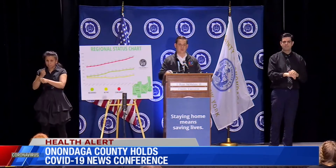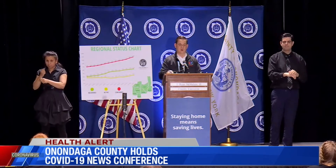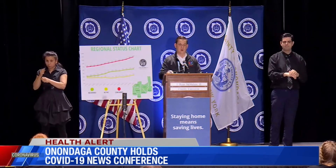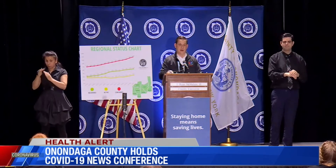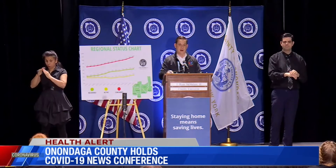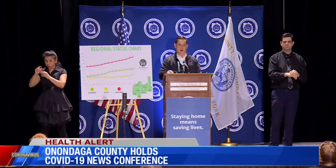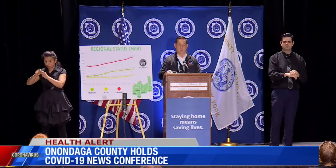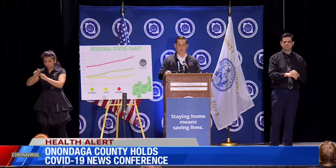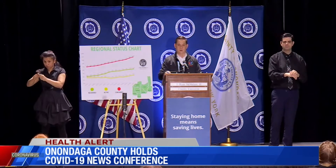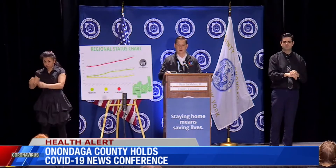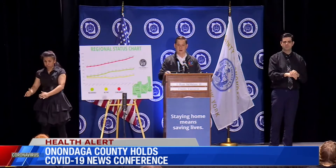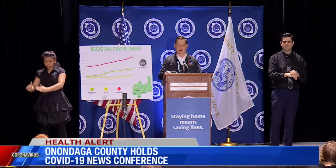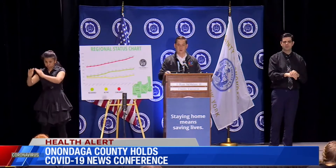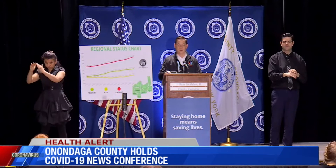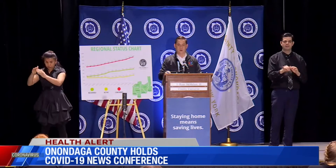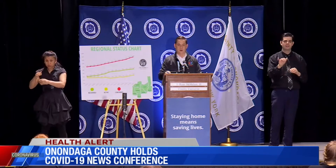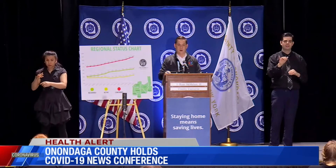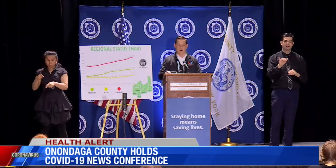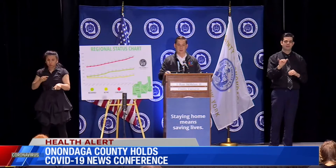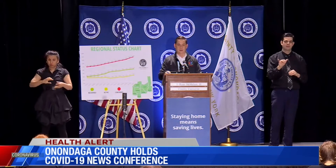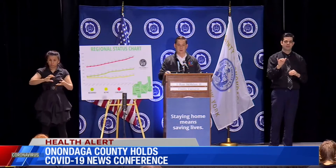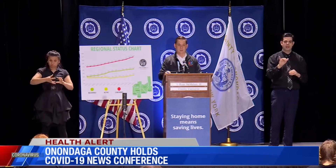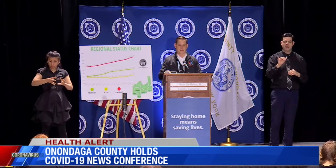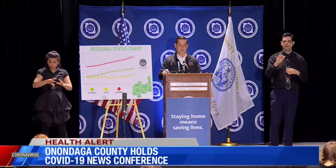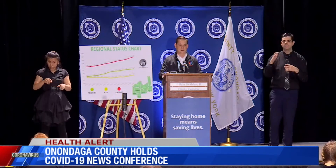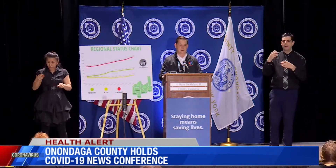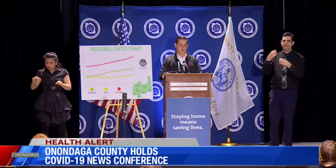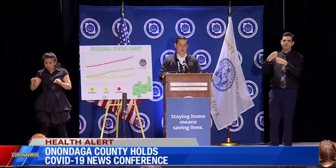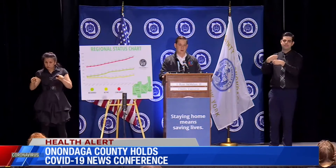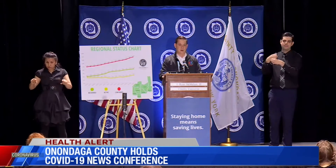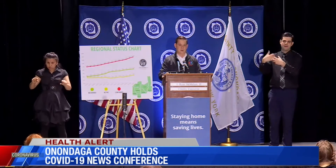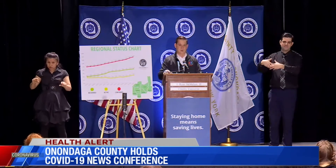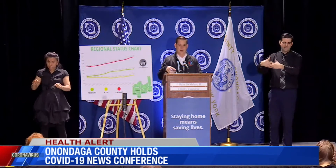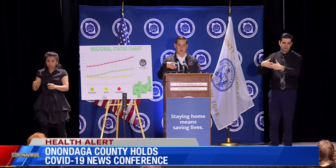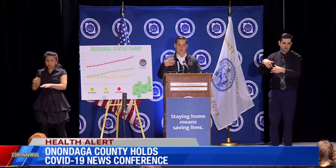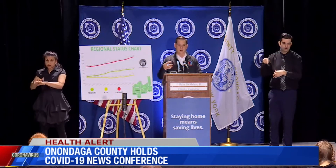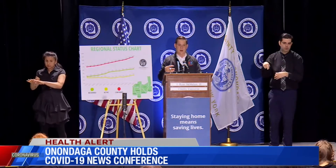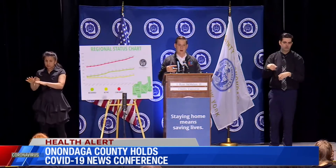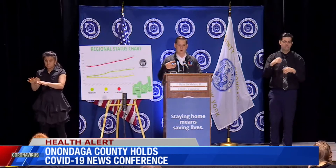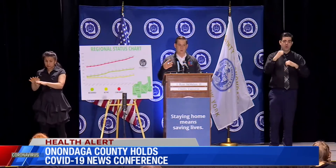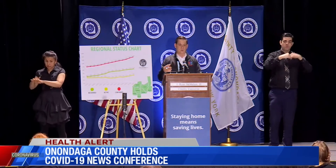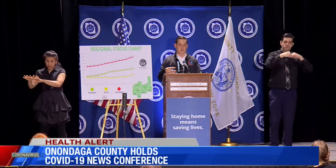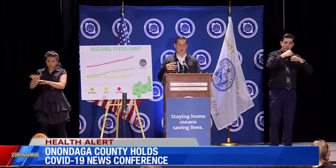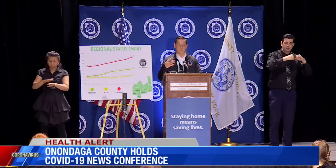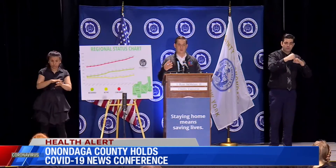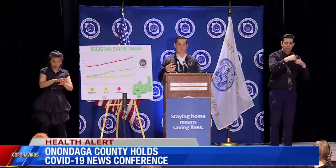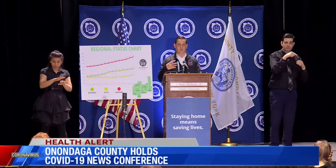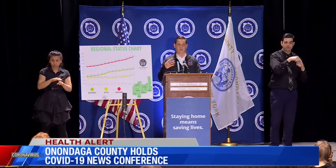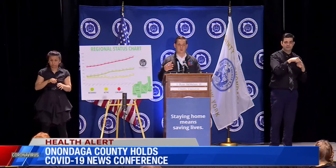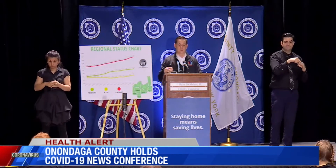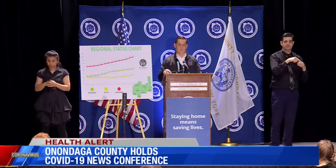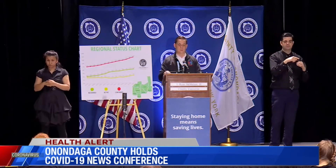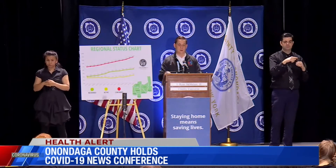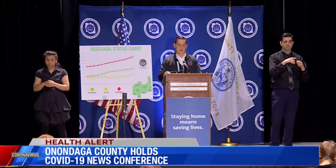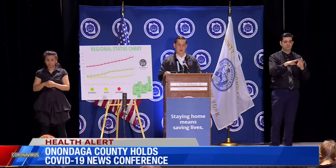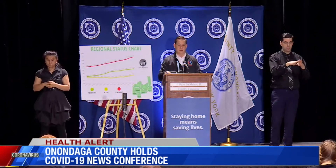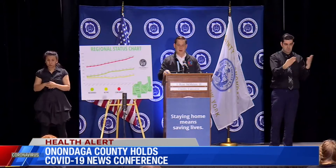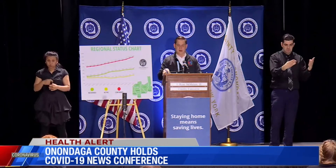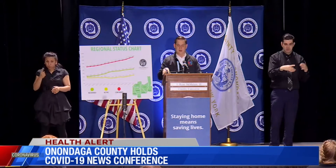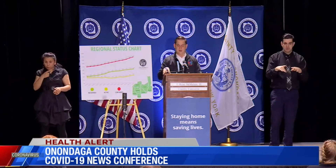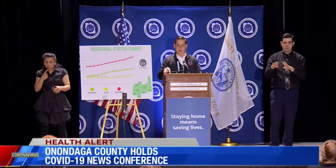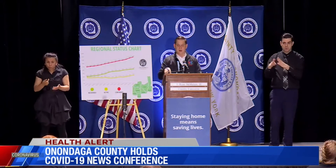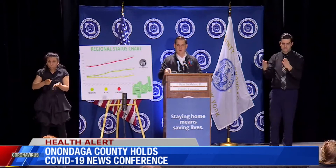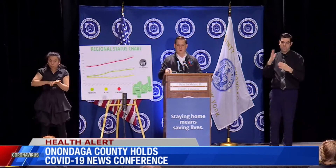and construction is going on now, but it's going on now in a limited basis. So we got to agree on what else phase 1 looks like.